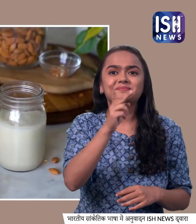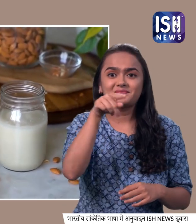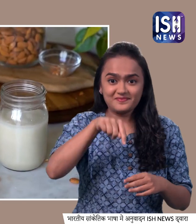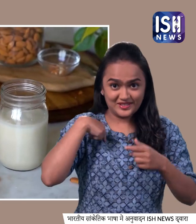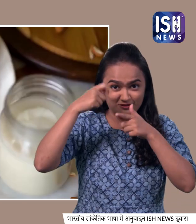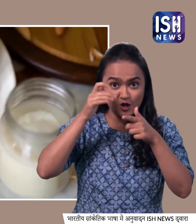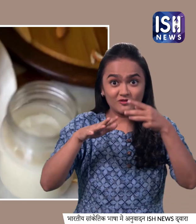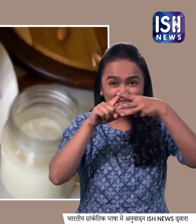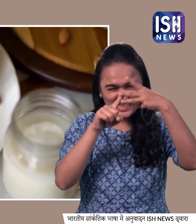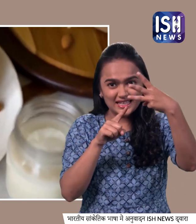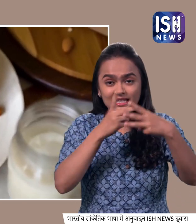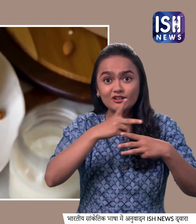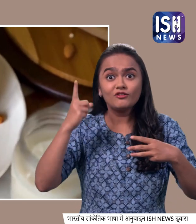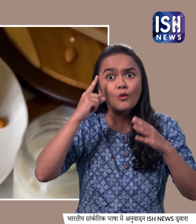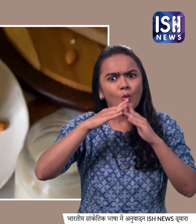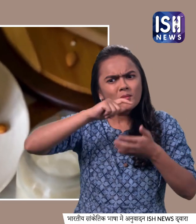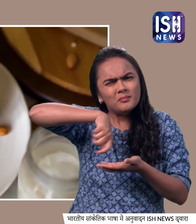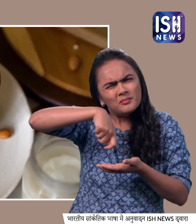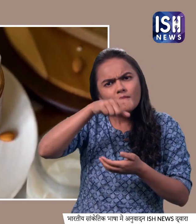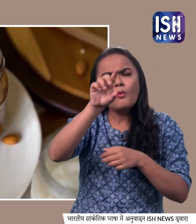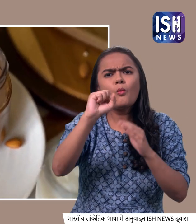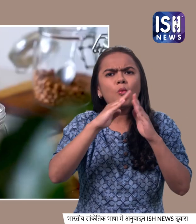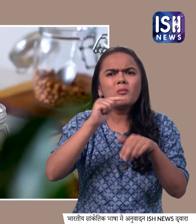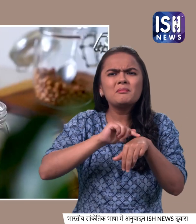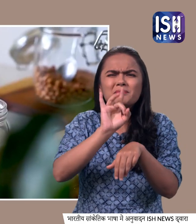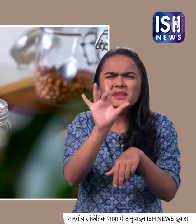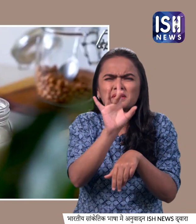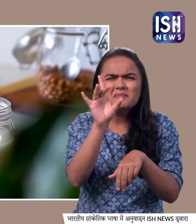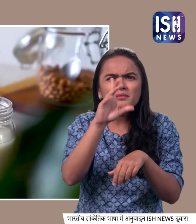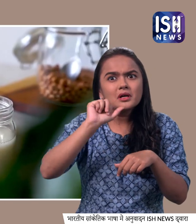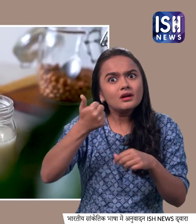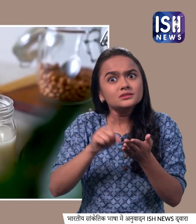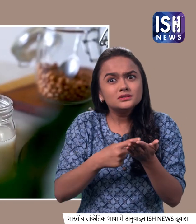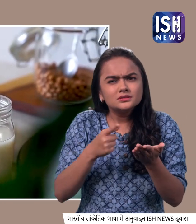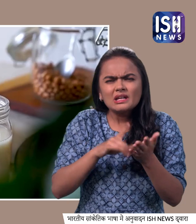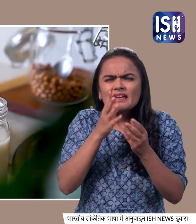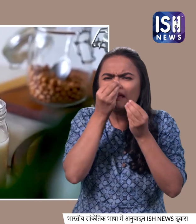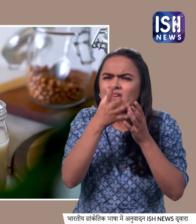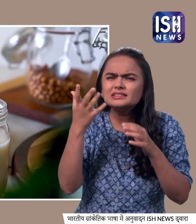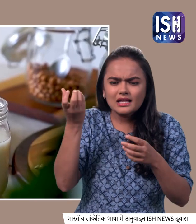3 homemade nut butters which can in 15 minutes very easily.